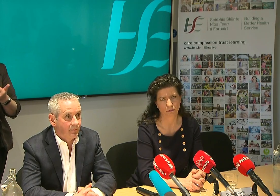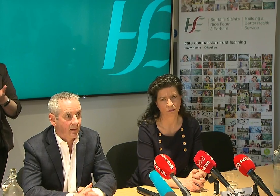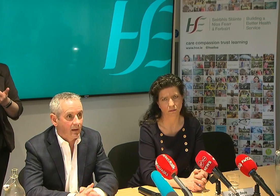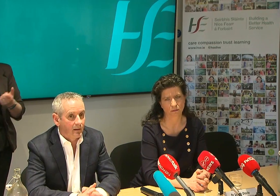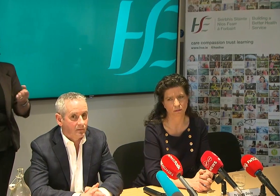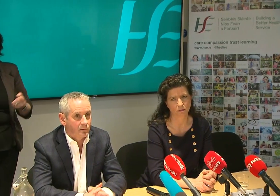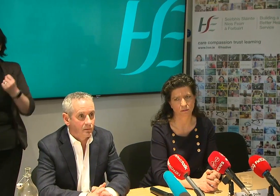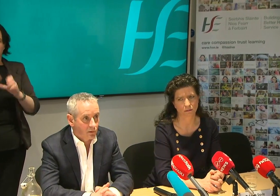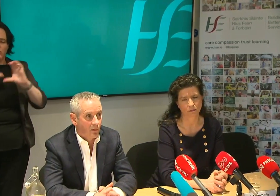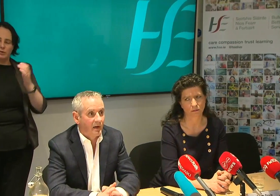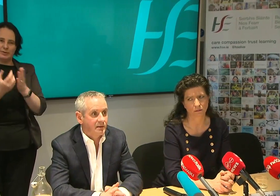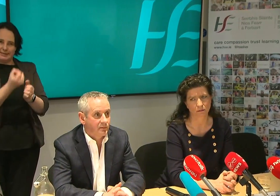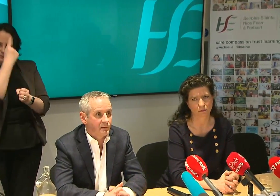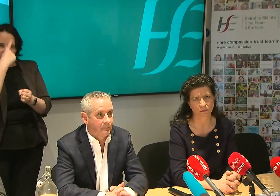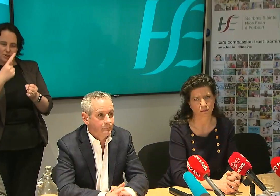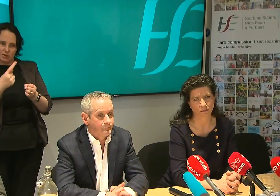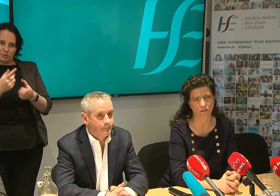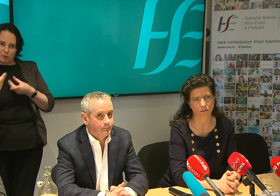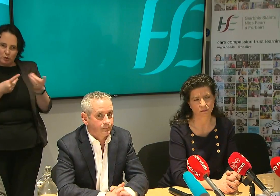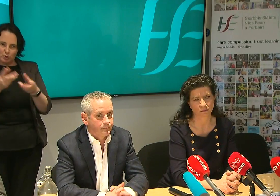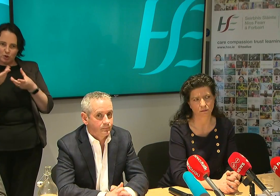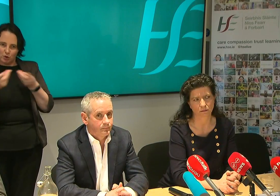communities to do what we're asking them to do.